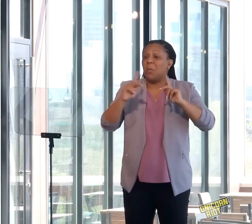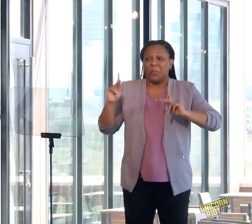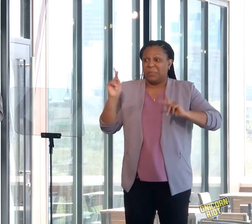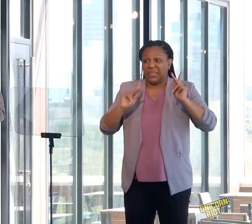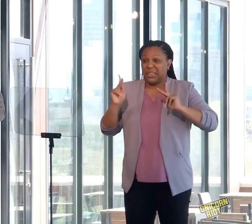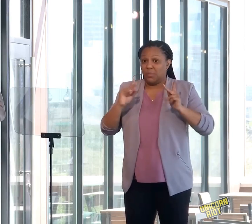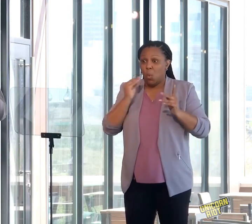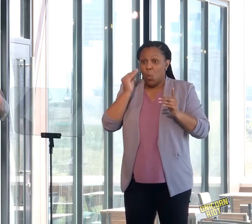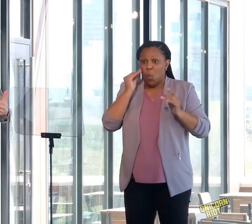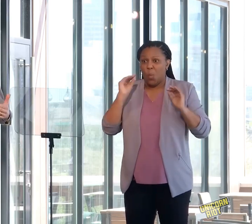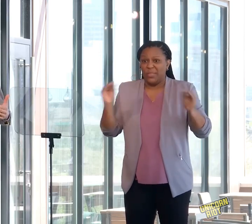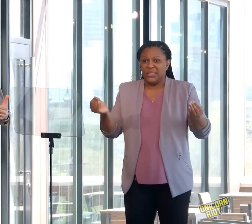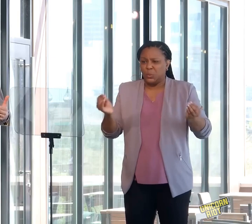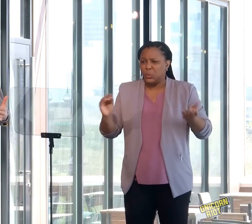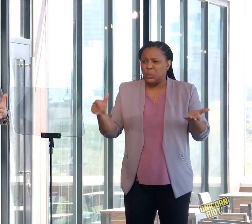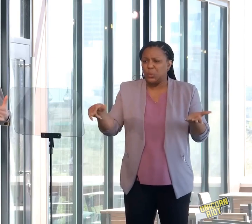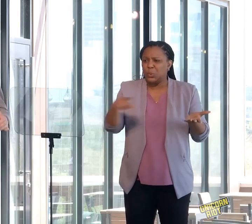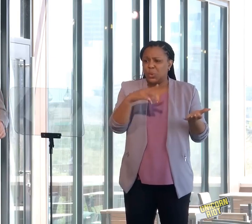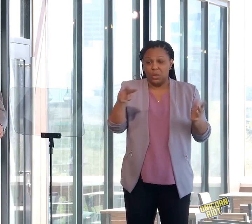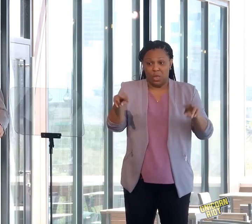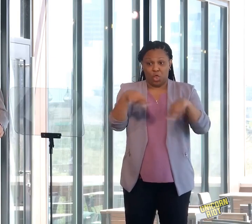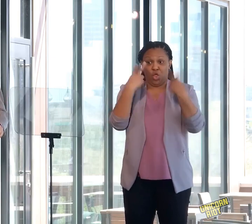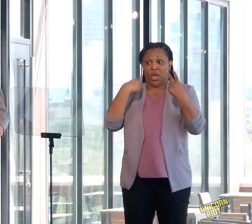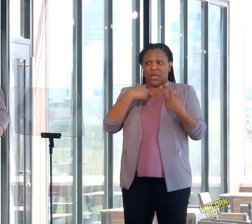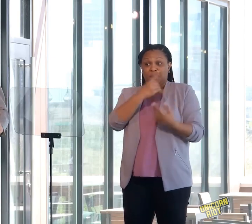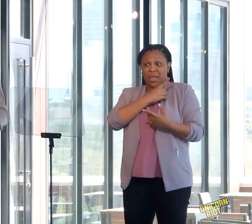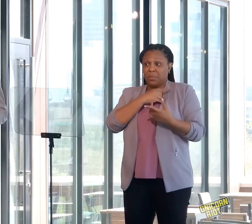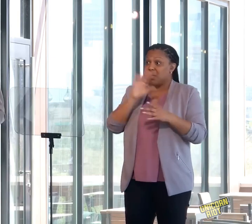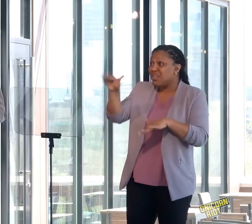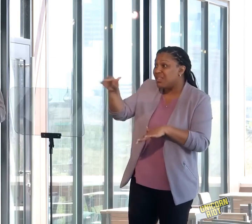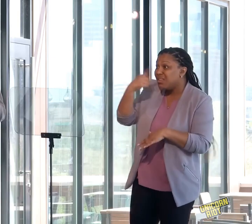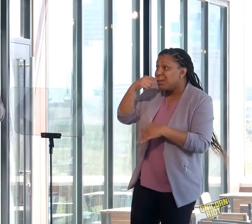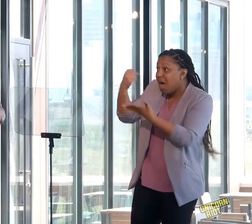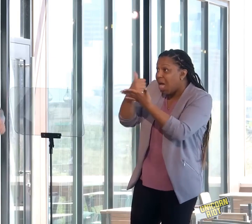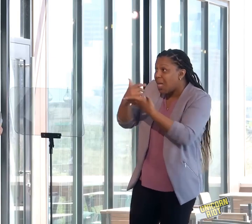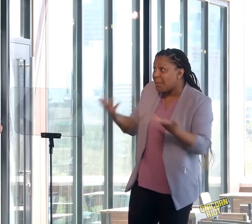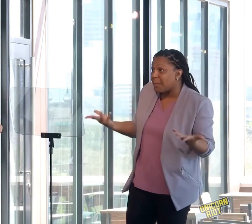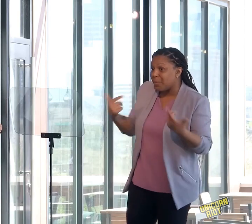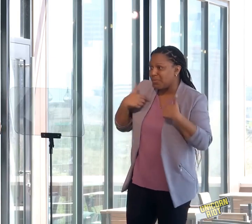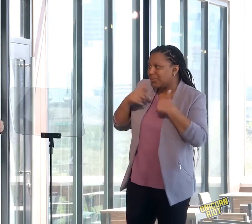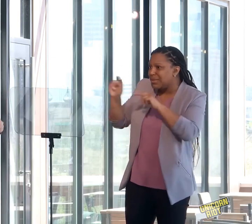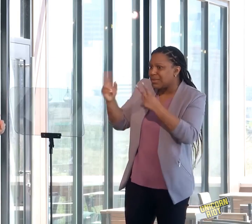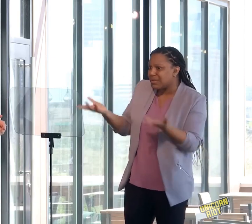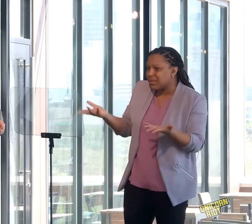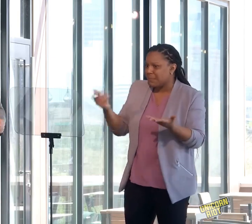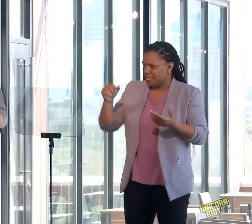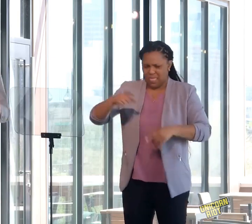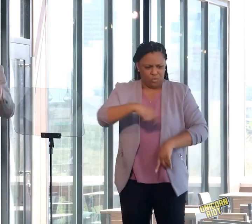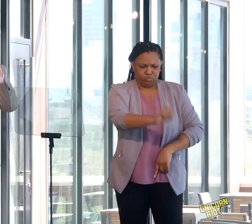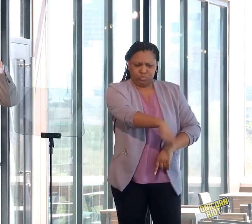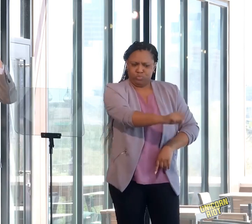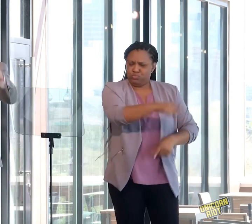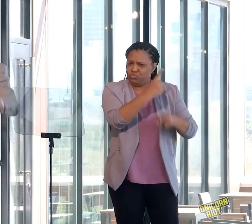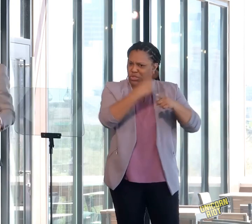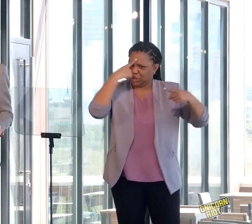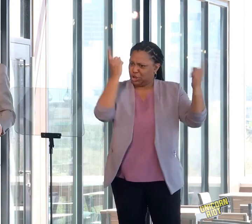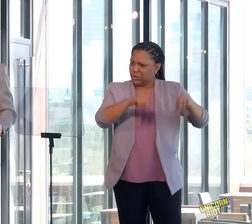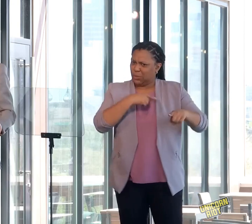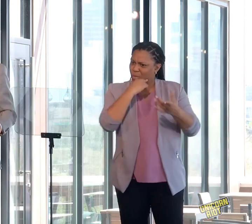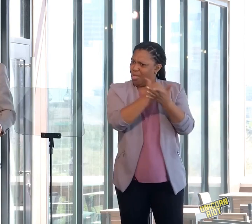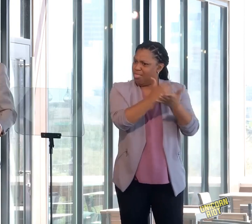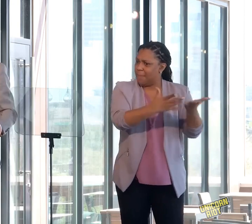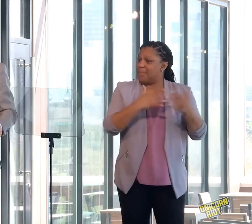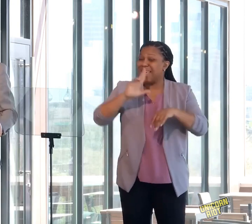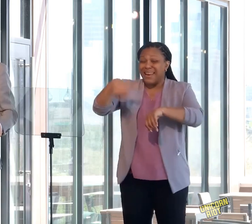to us as to how to work through a housing crisis. People around the nation are looking to us as to how to provide